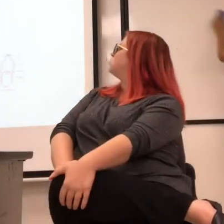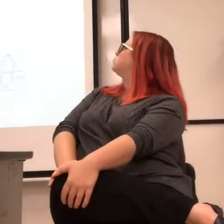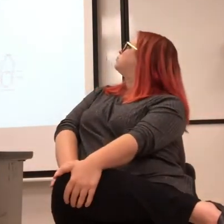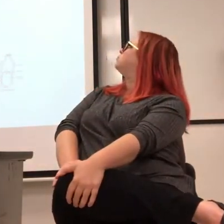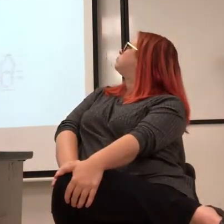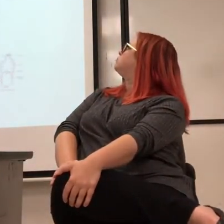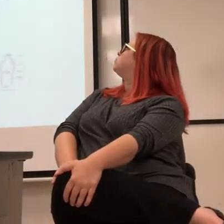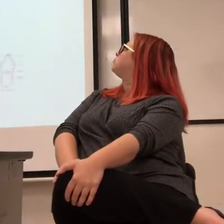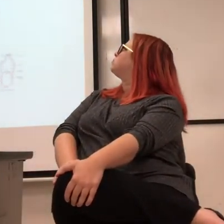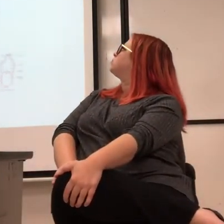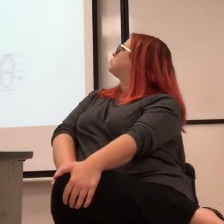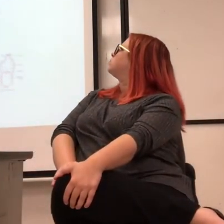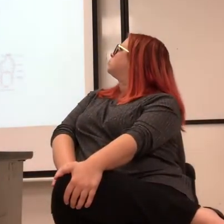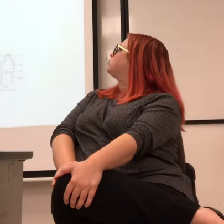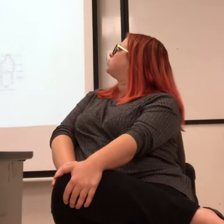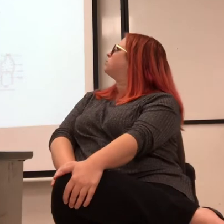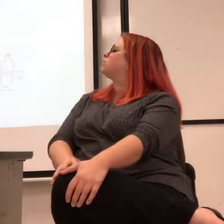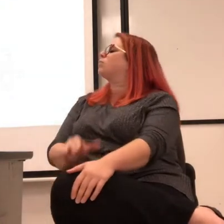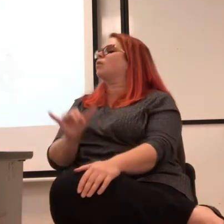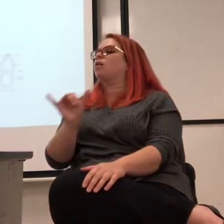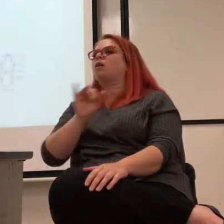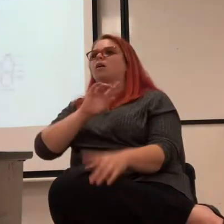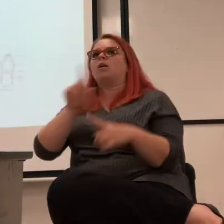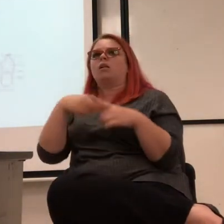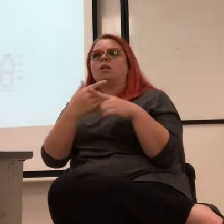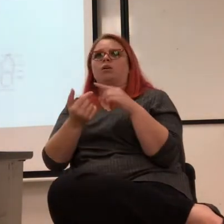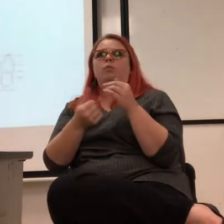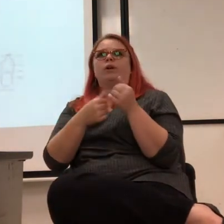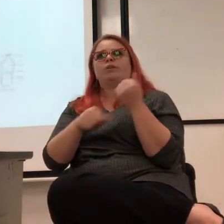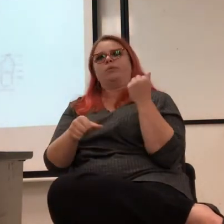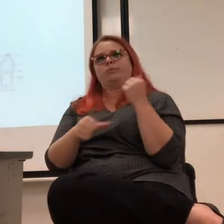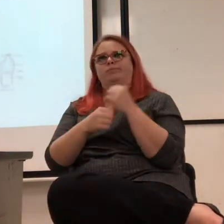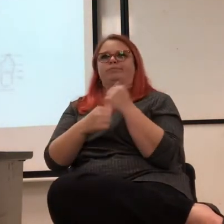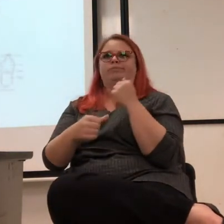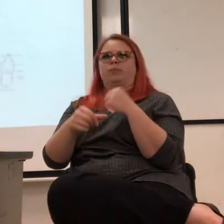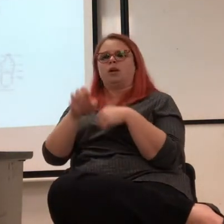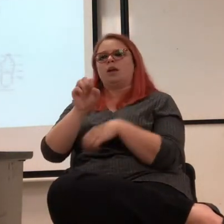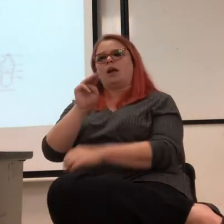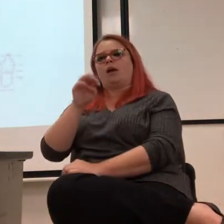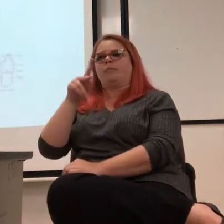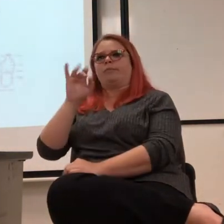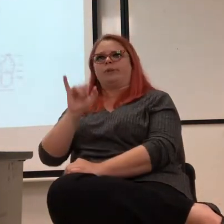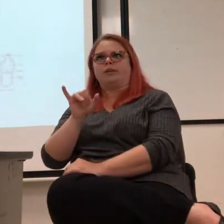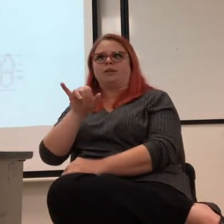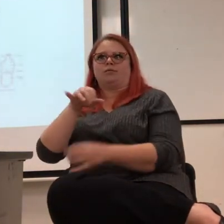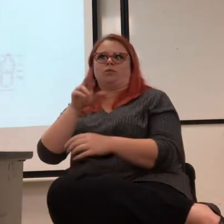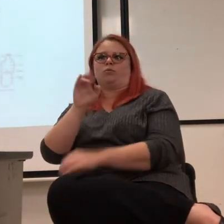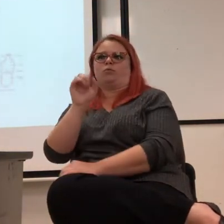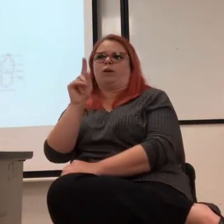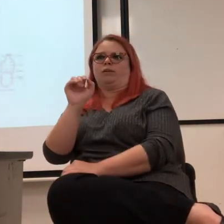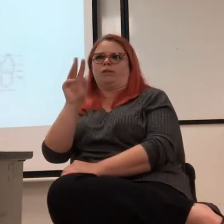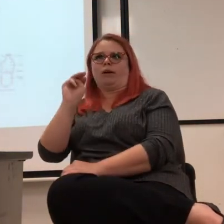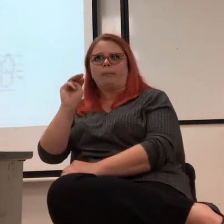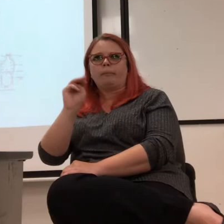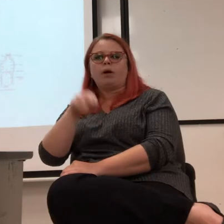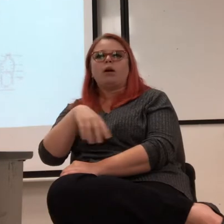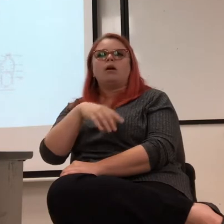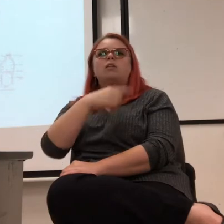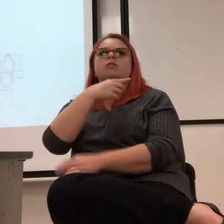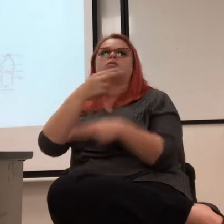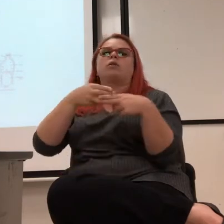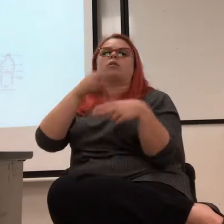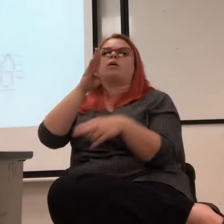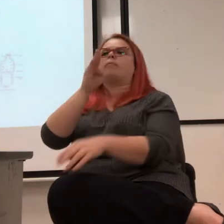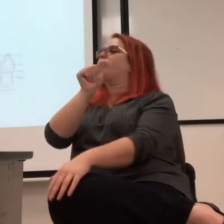You do it when you empty your rectum, right? Lift heavy objects, you just didn't know you're doing it. It's called Valsalva's maneuver.